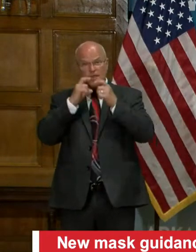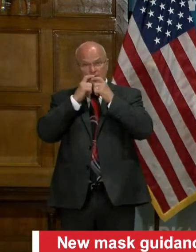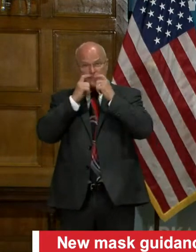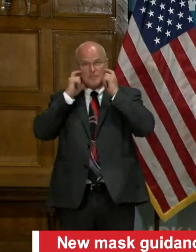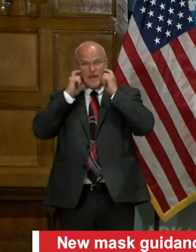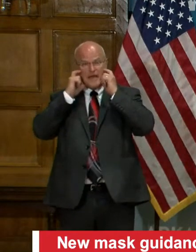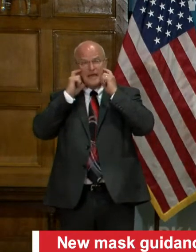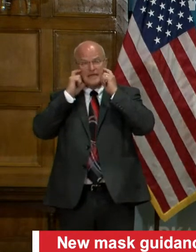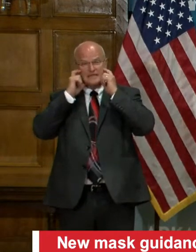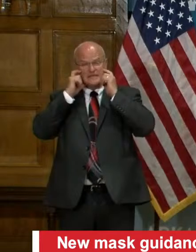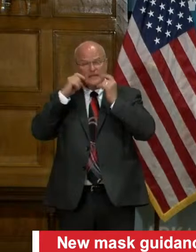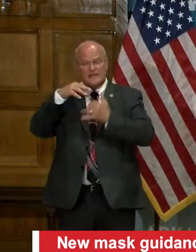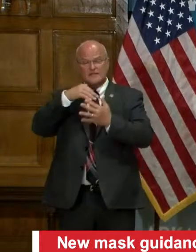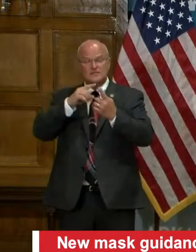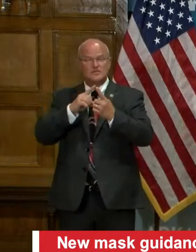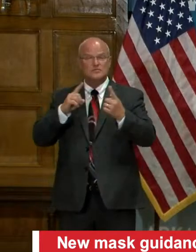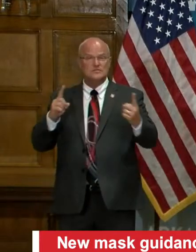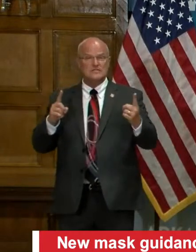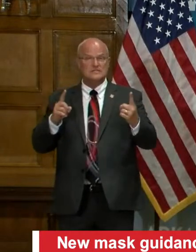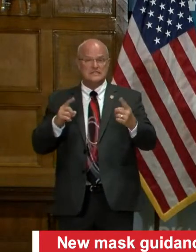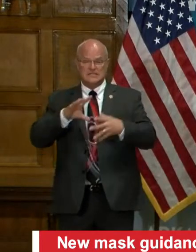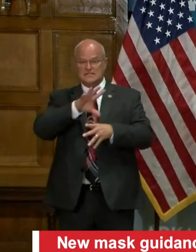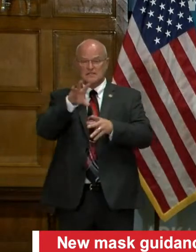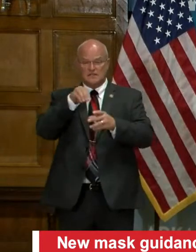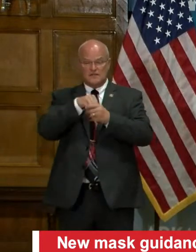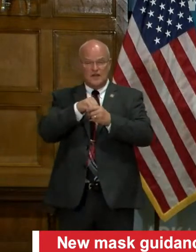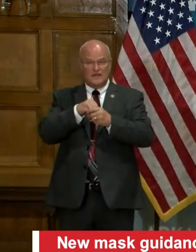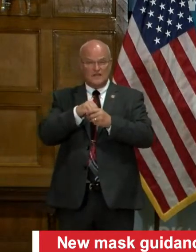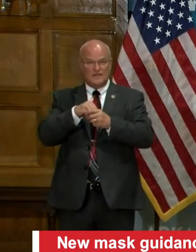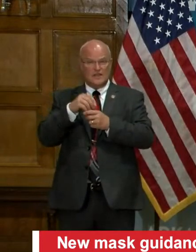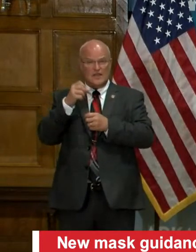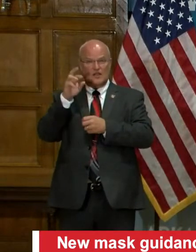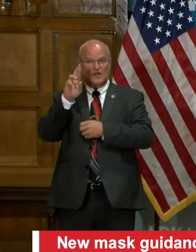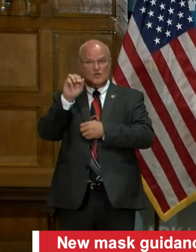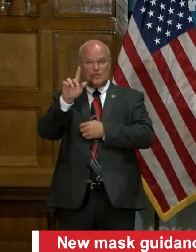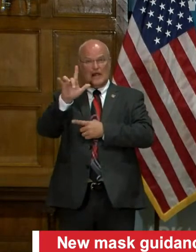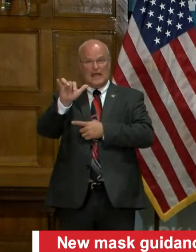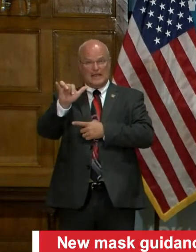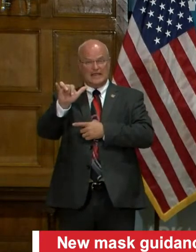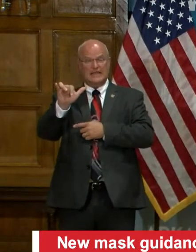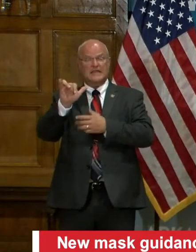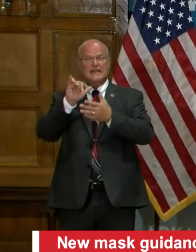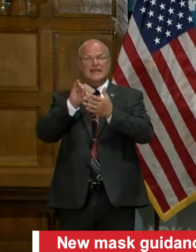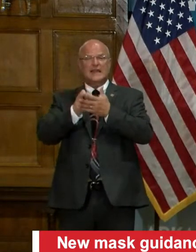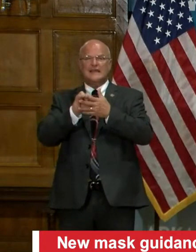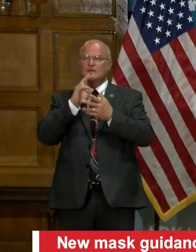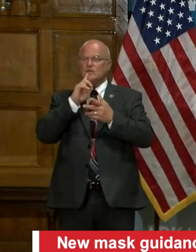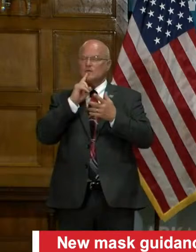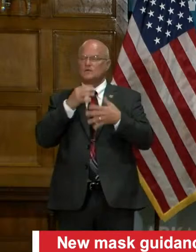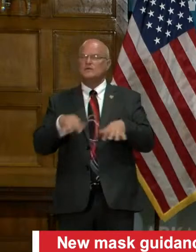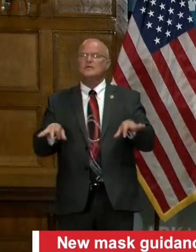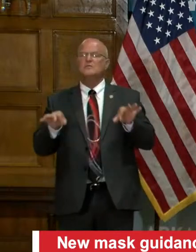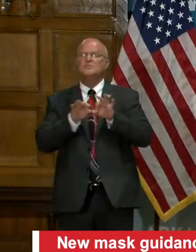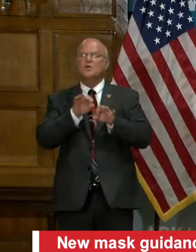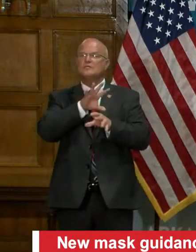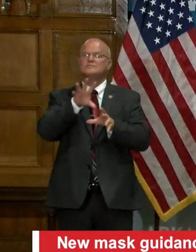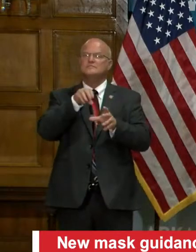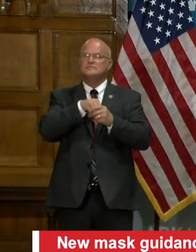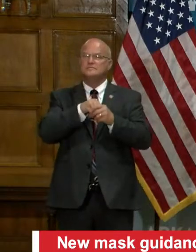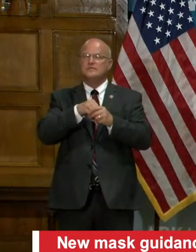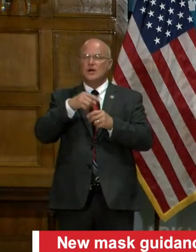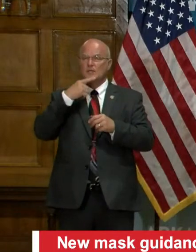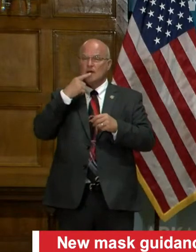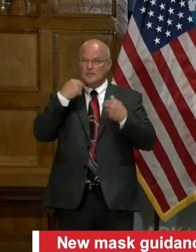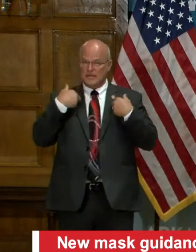mask wearing and the social distancing is a part of that rally. And to me, that's a very important part in terms of the